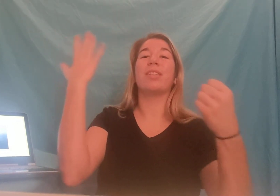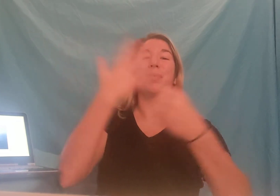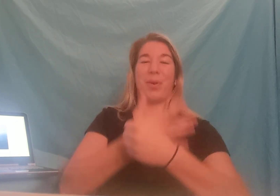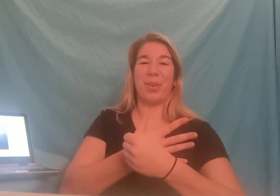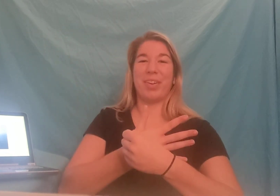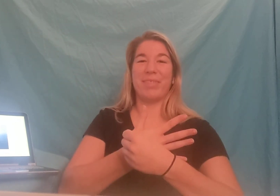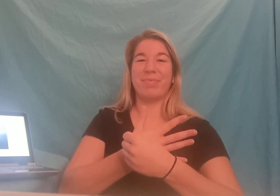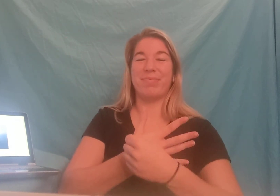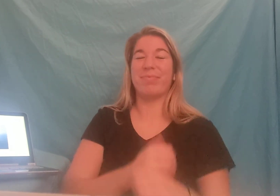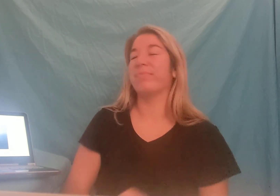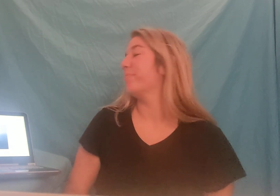smog.